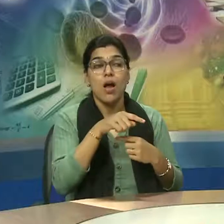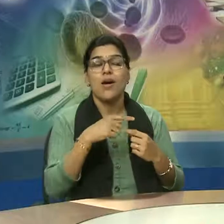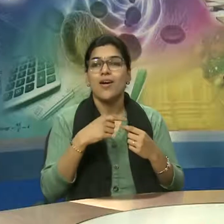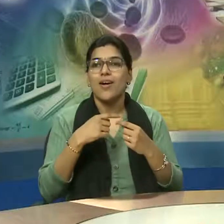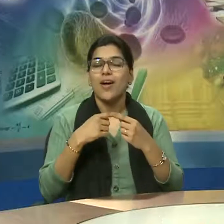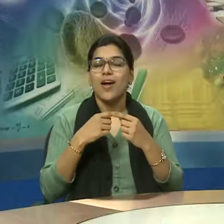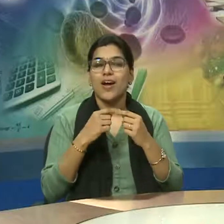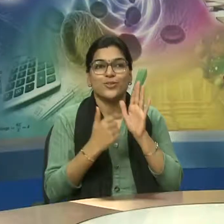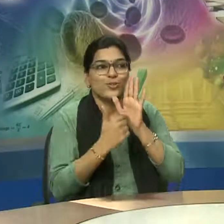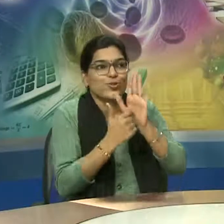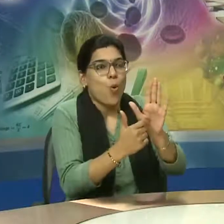or